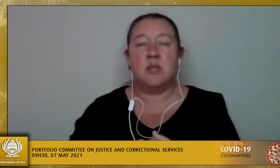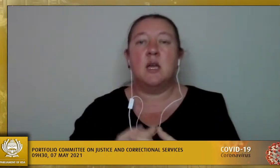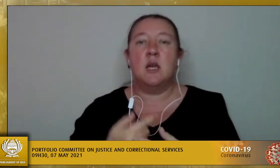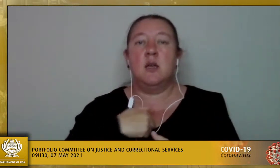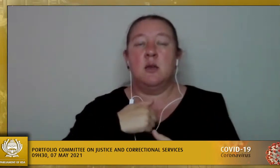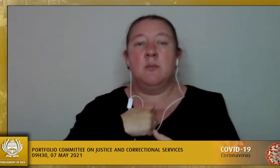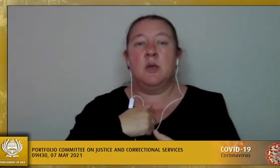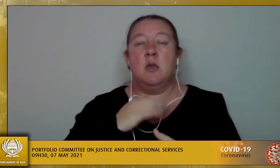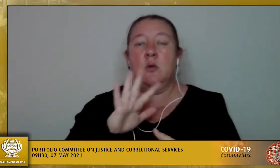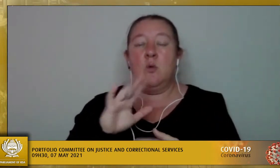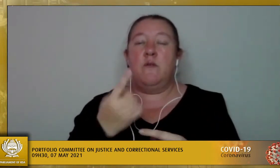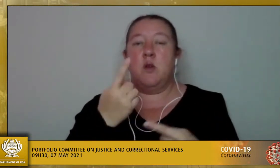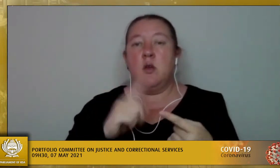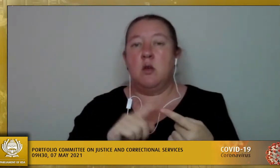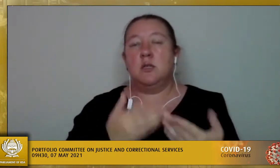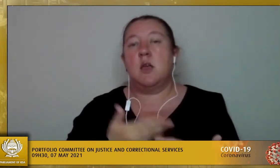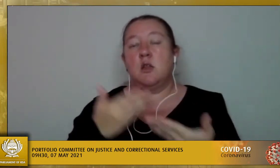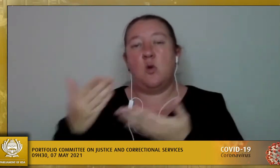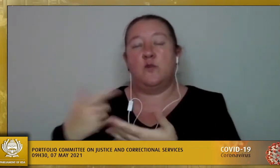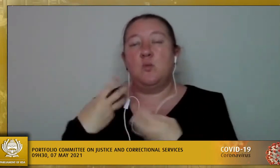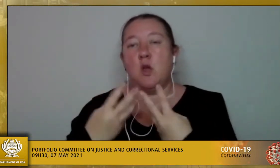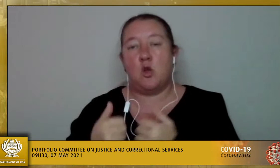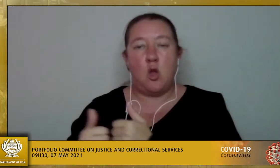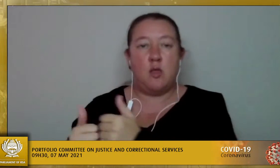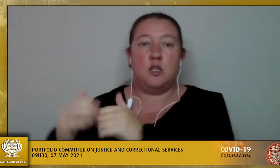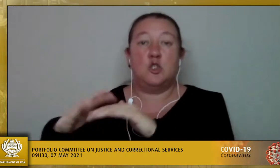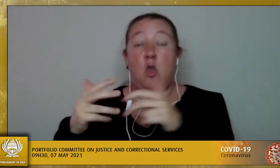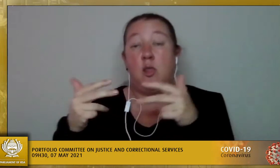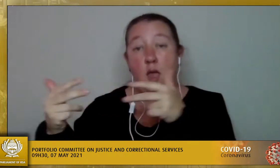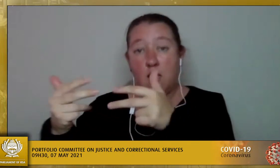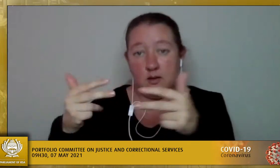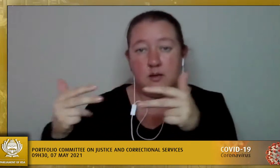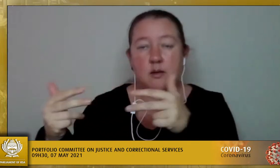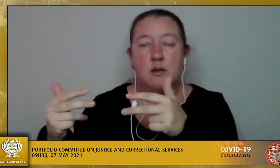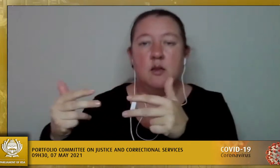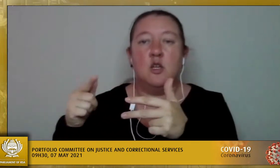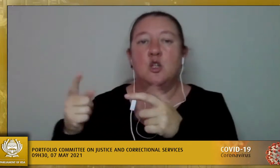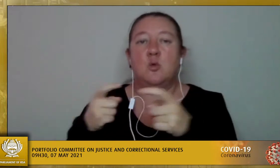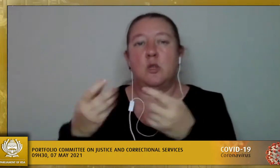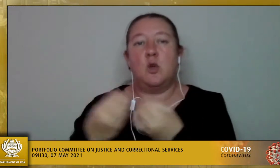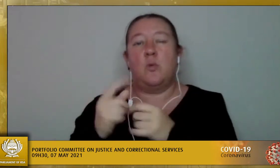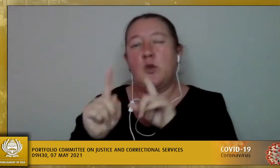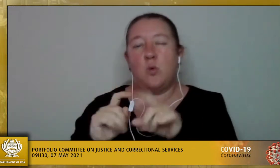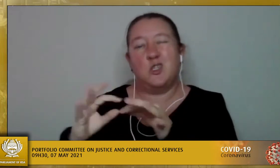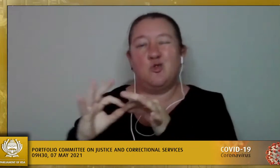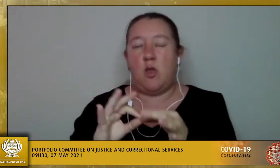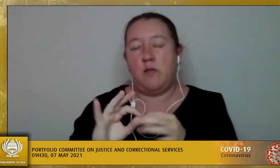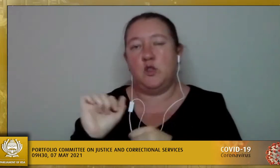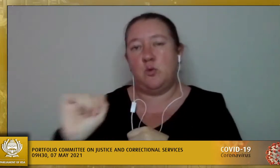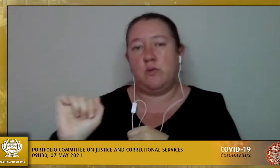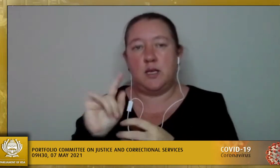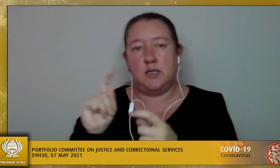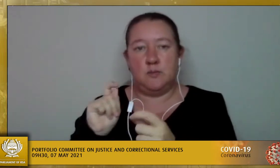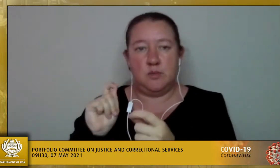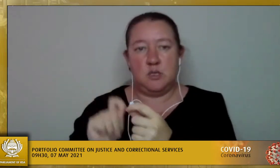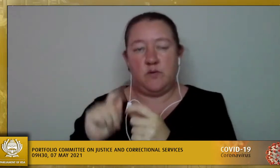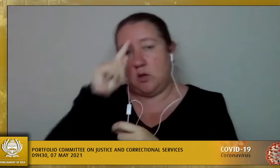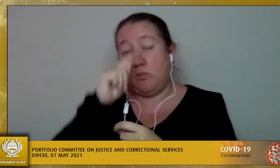um I'm going to first hand over to my colleagues online to deal with questions relevant to their particular